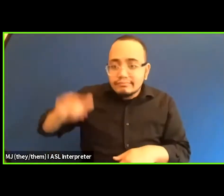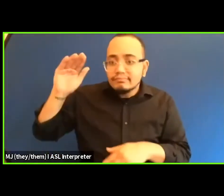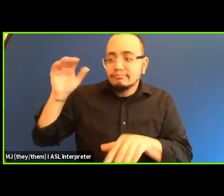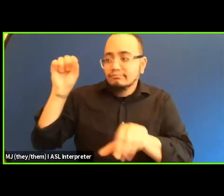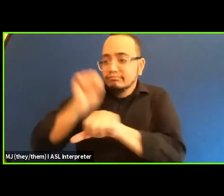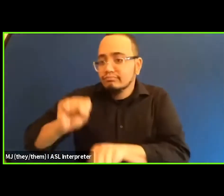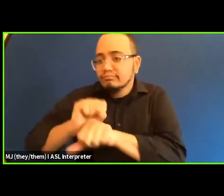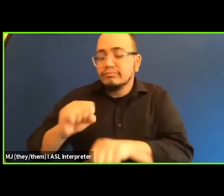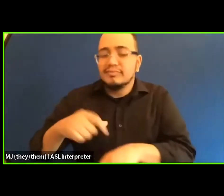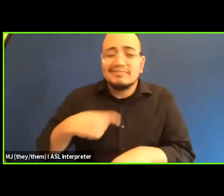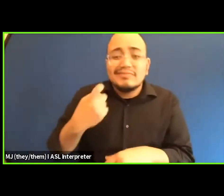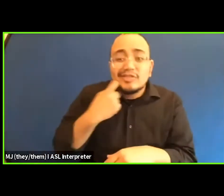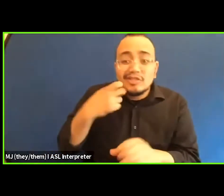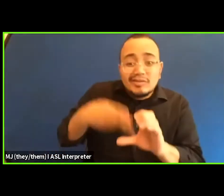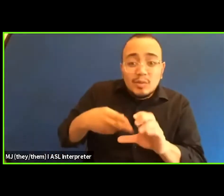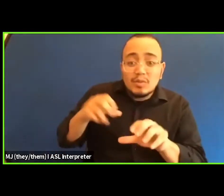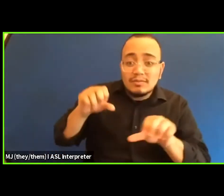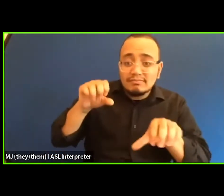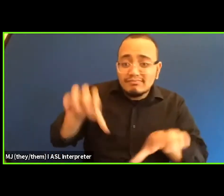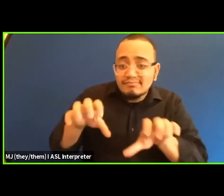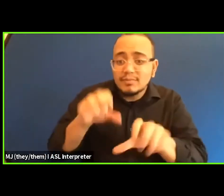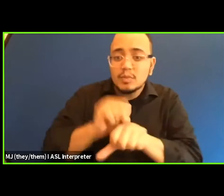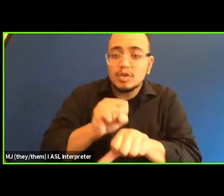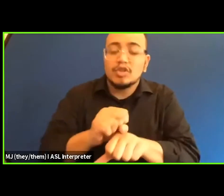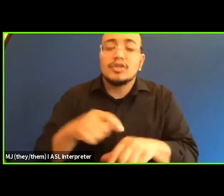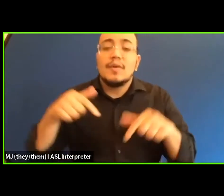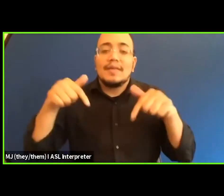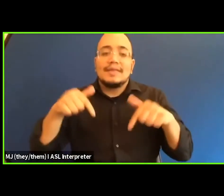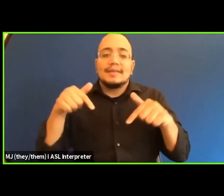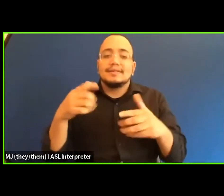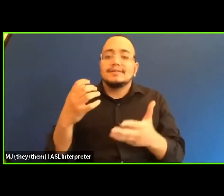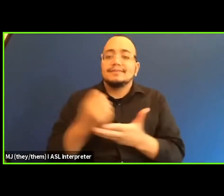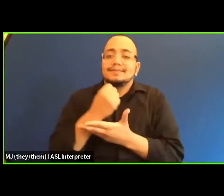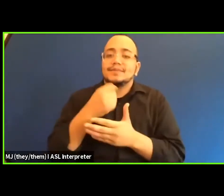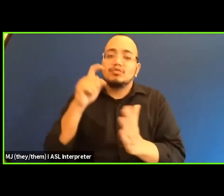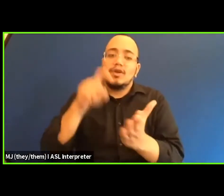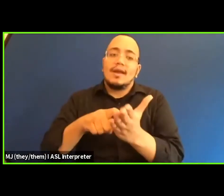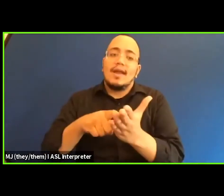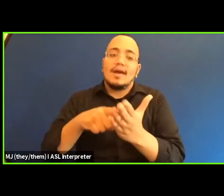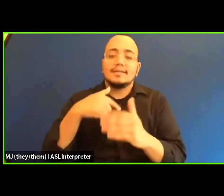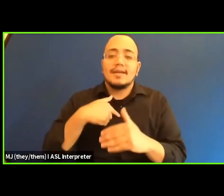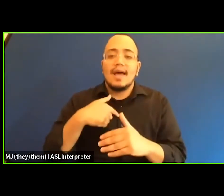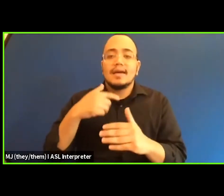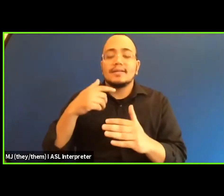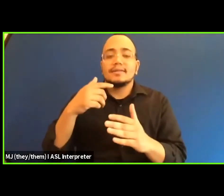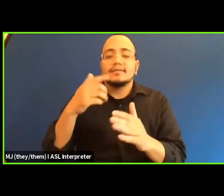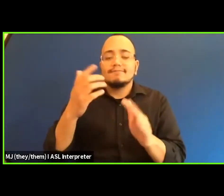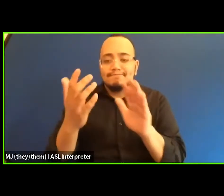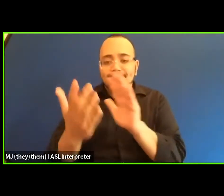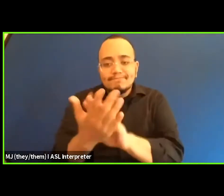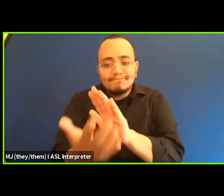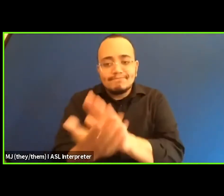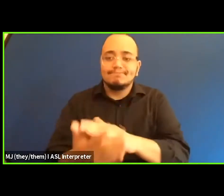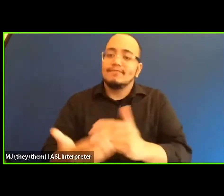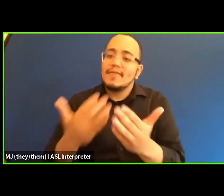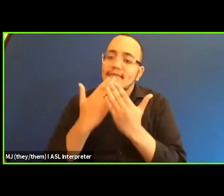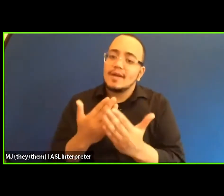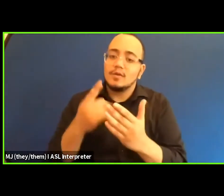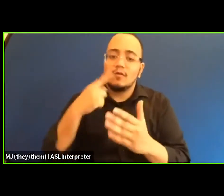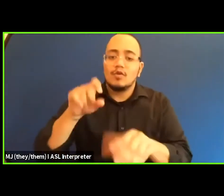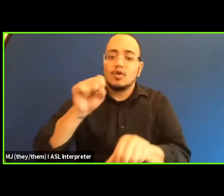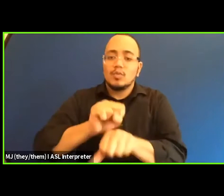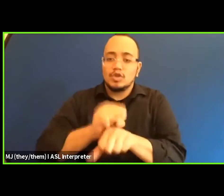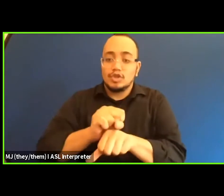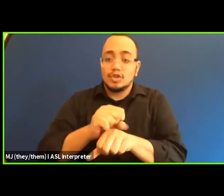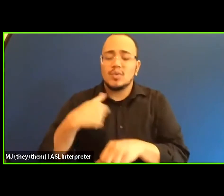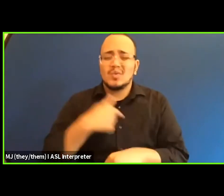This moment is designed to recognize, to acknowledge, and to thank you for your labor. We know that you don't get recognized